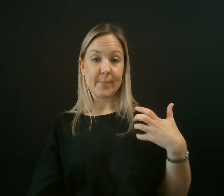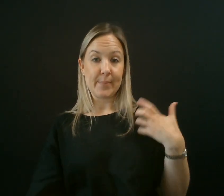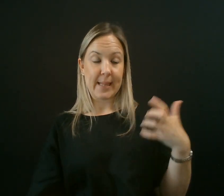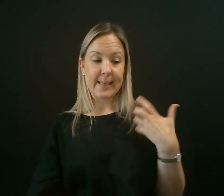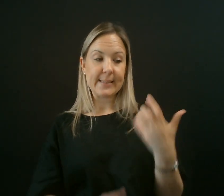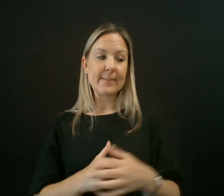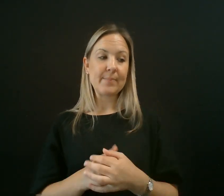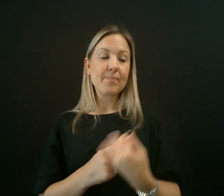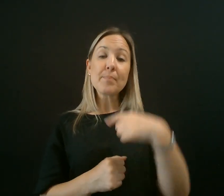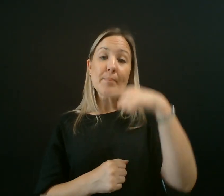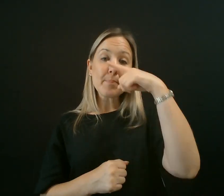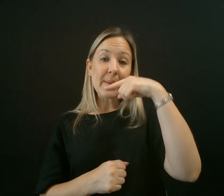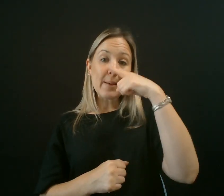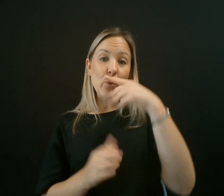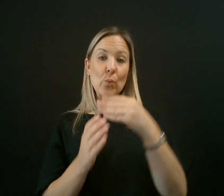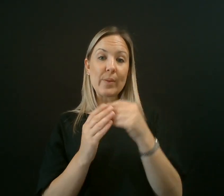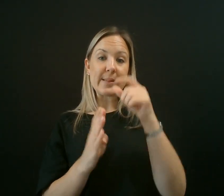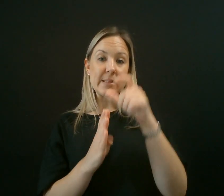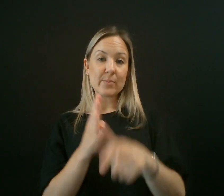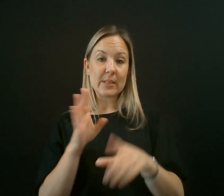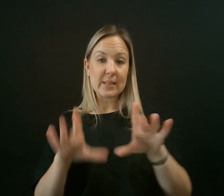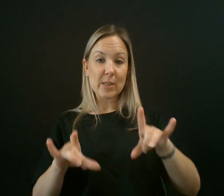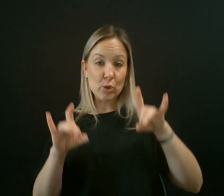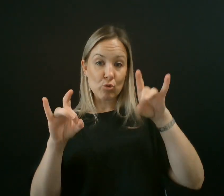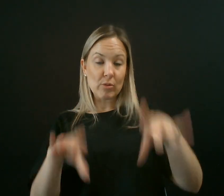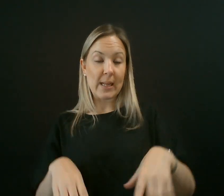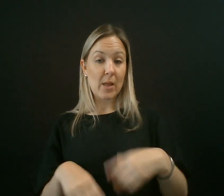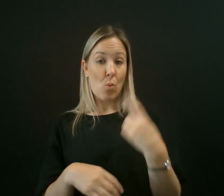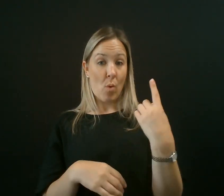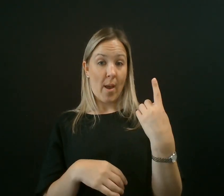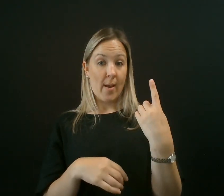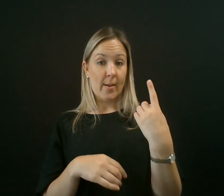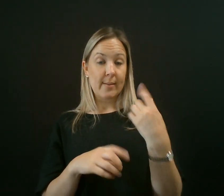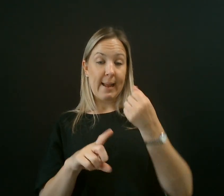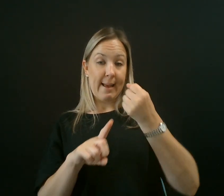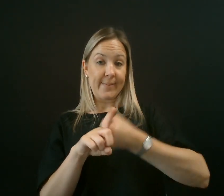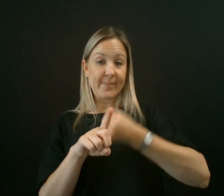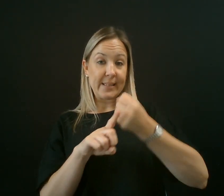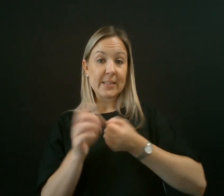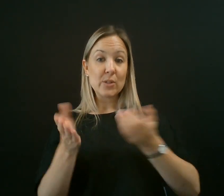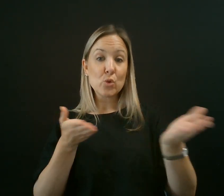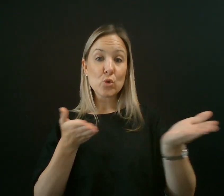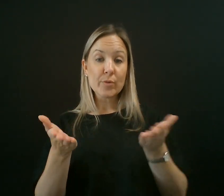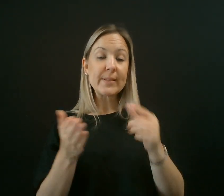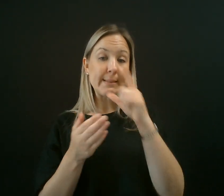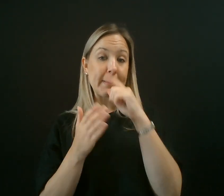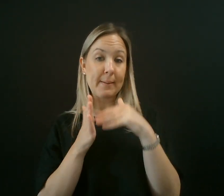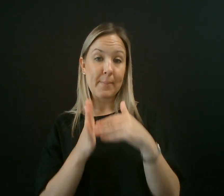People with Disability Australia is one advocacy service which can help you.